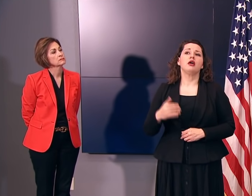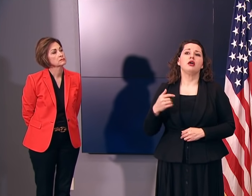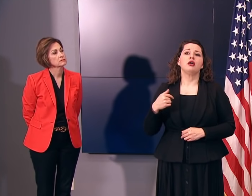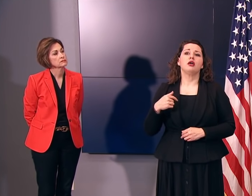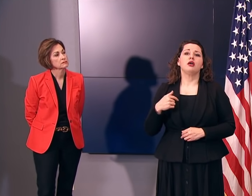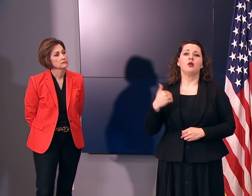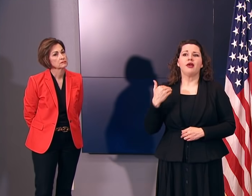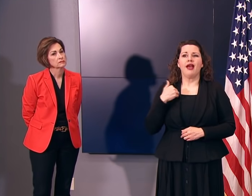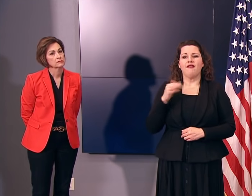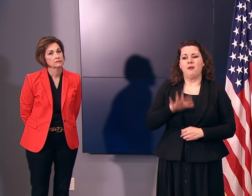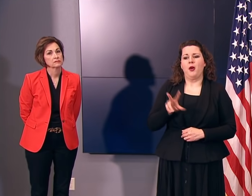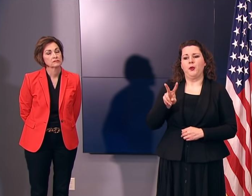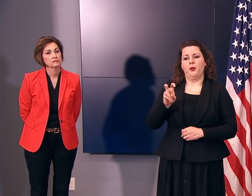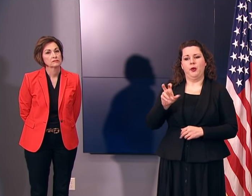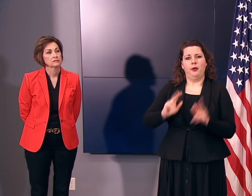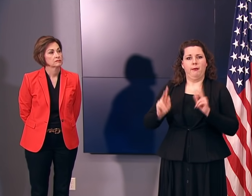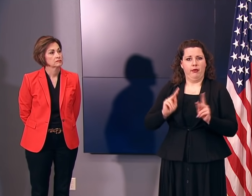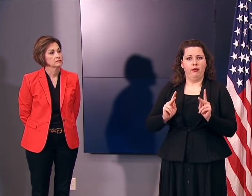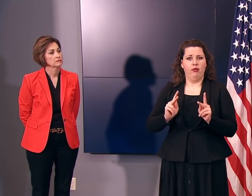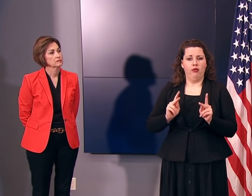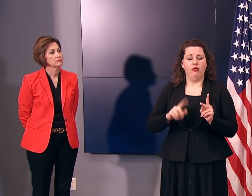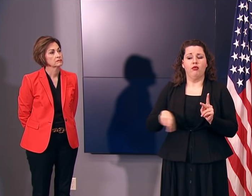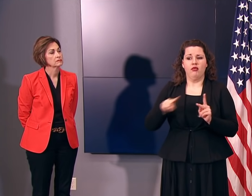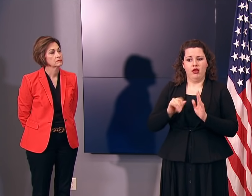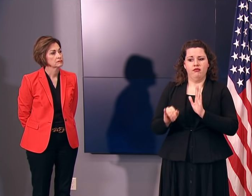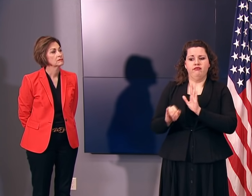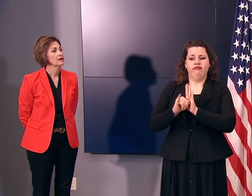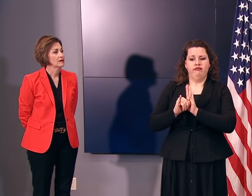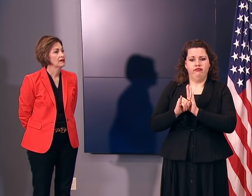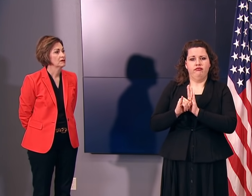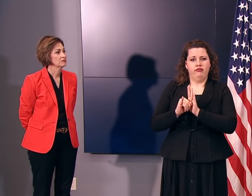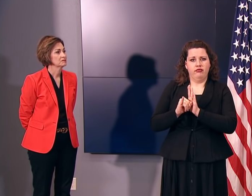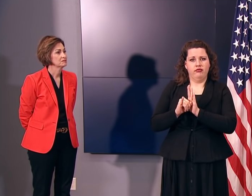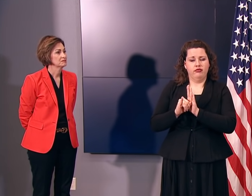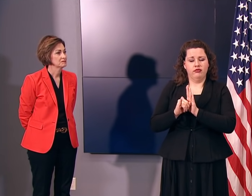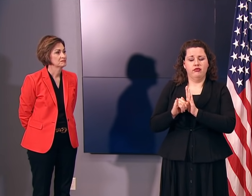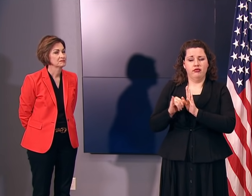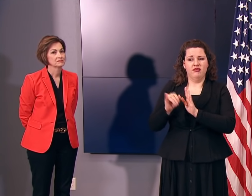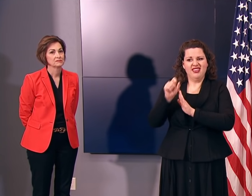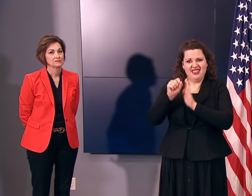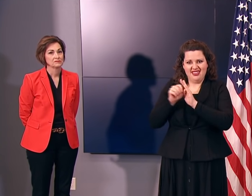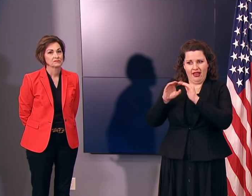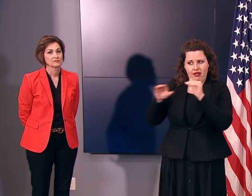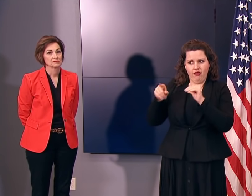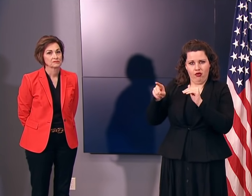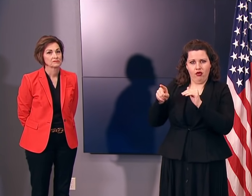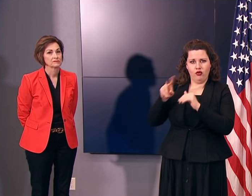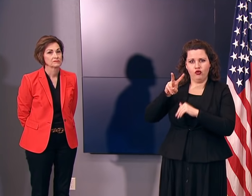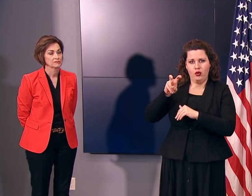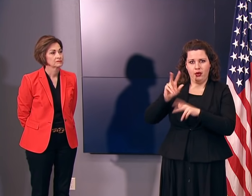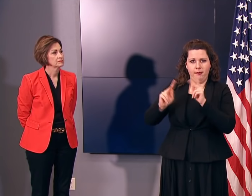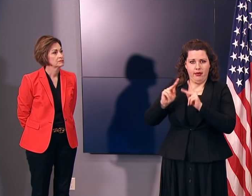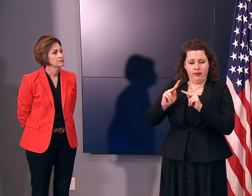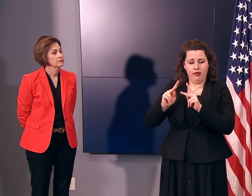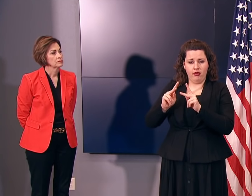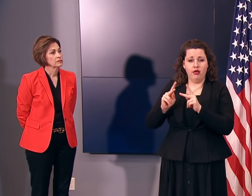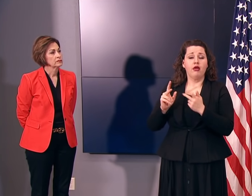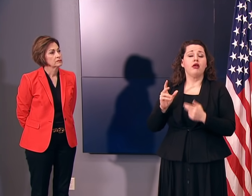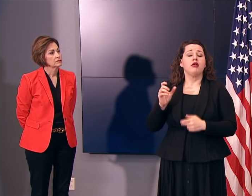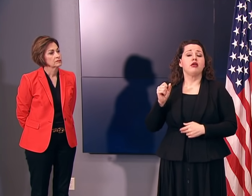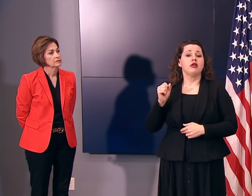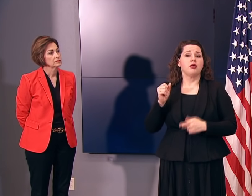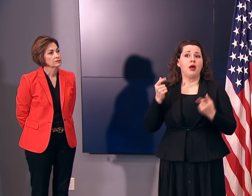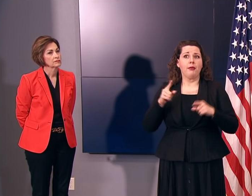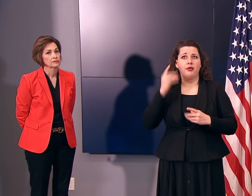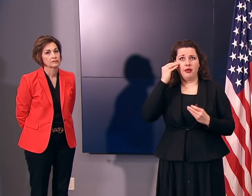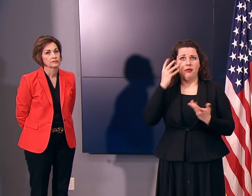a workforce of about 200 that have been identified as from the state level at this particular point in time. And so when we